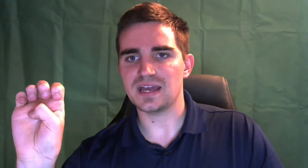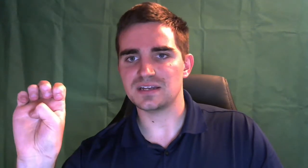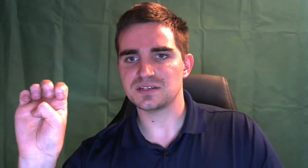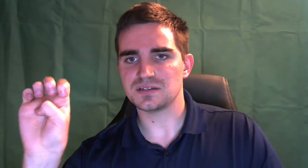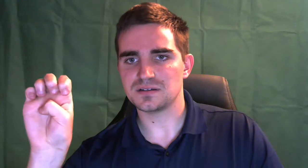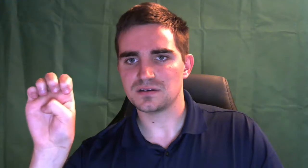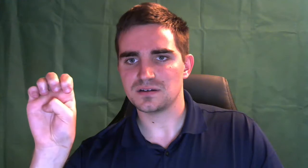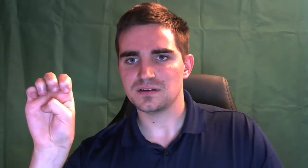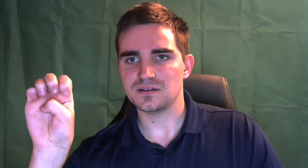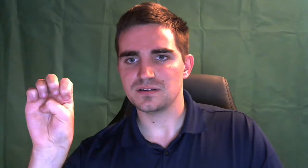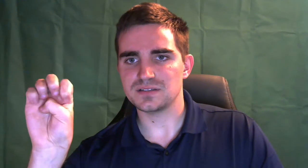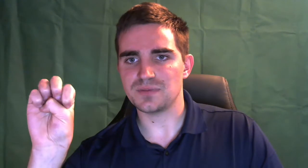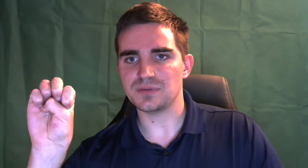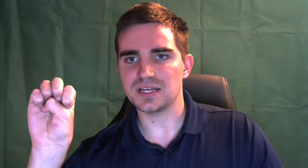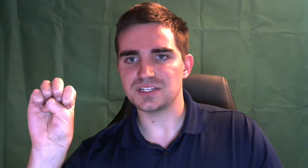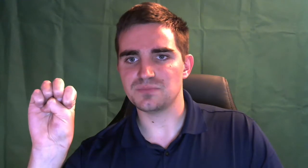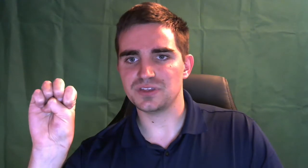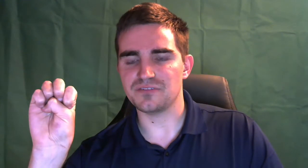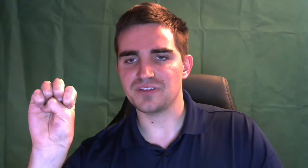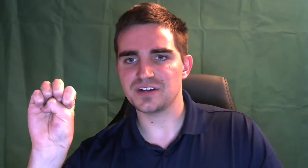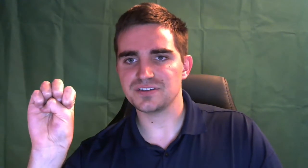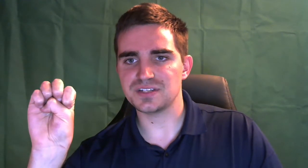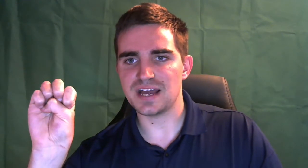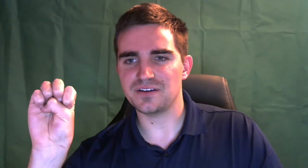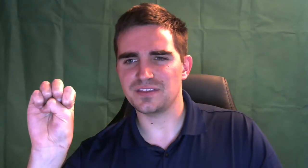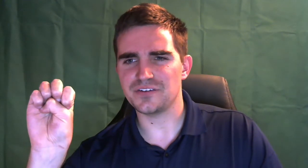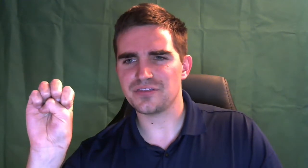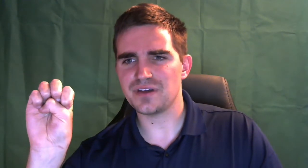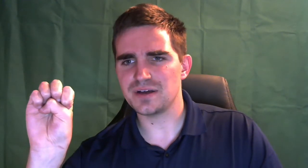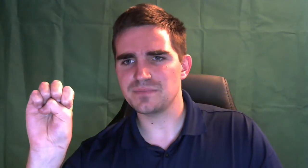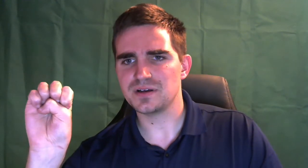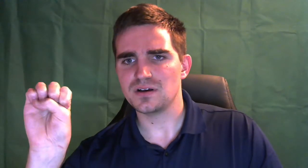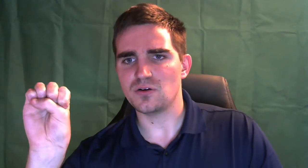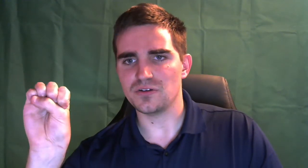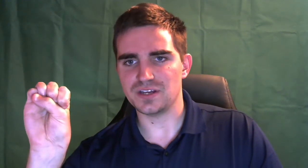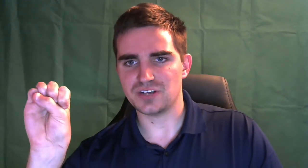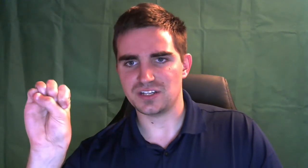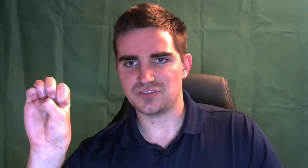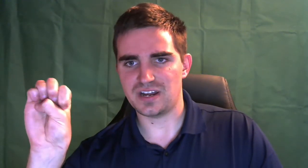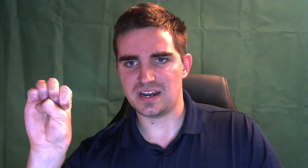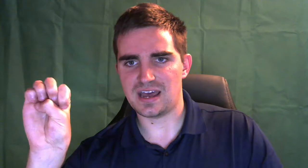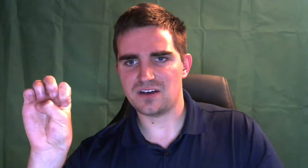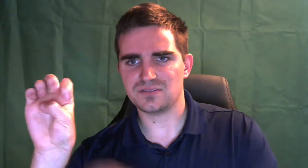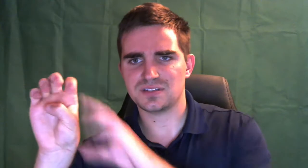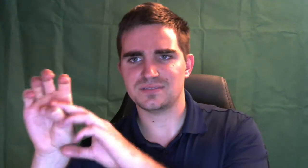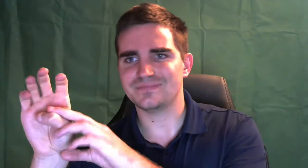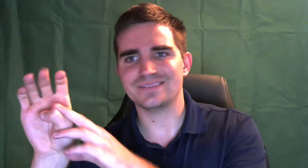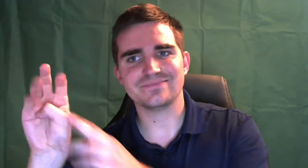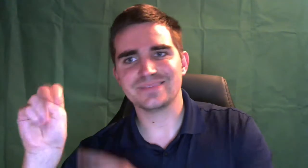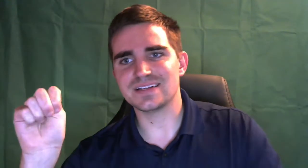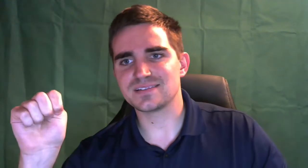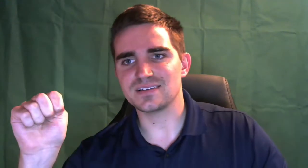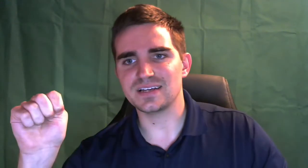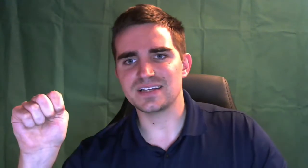hand. Some people like to put their fingers down on their thumb, or they try to straighten it out. It gets